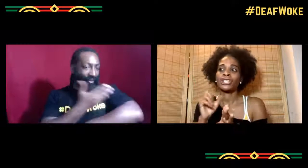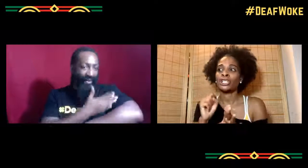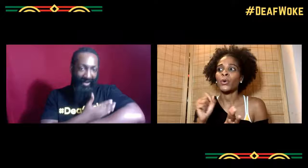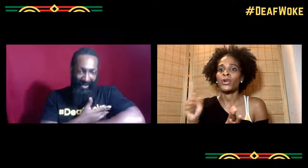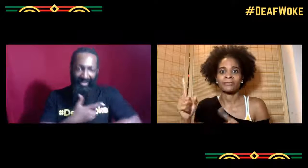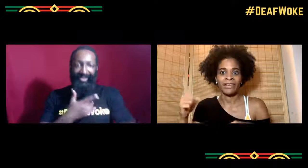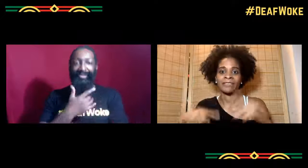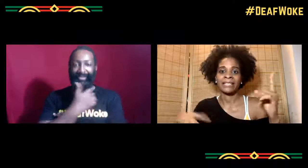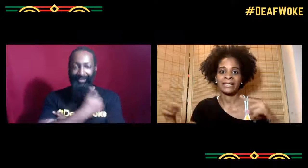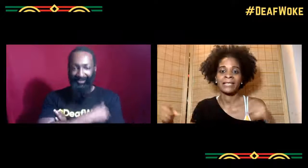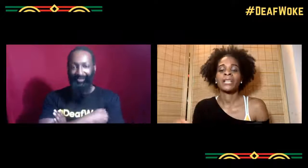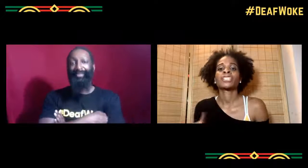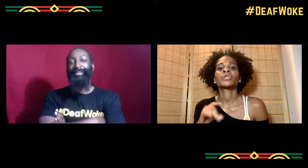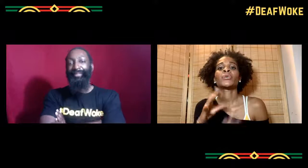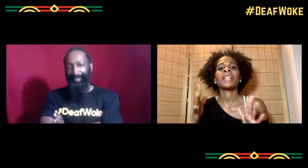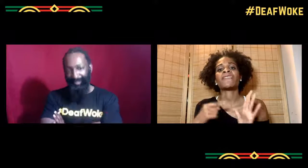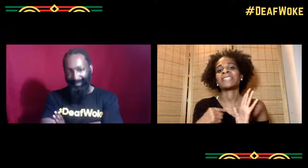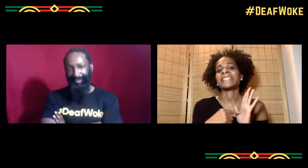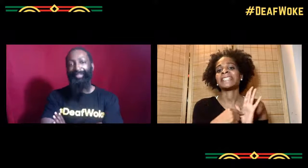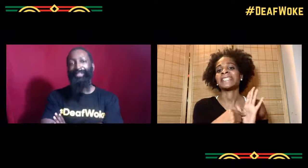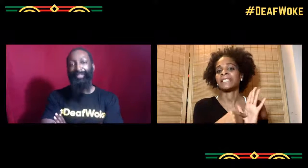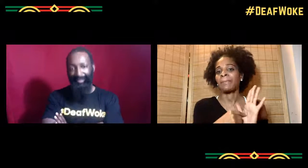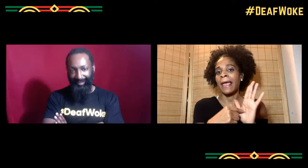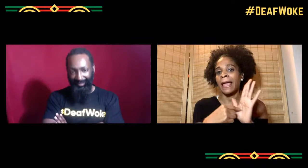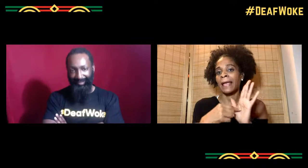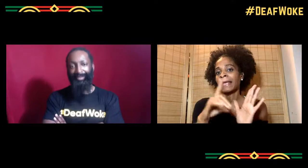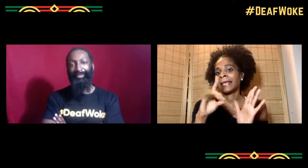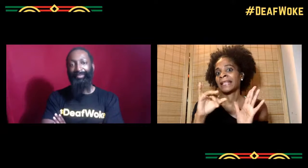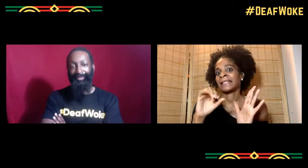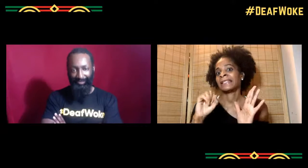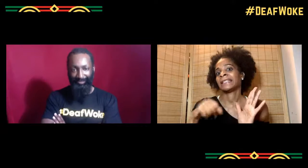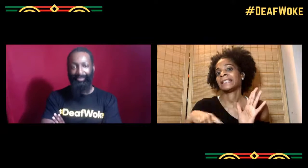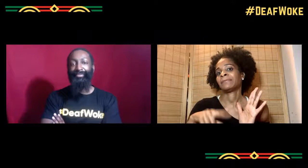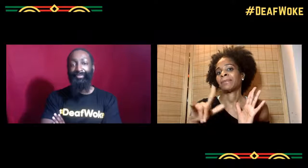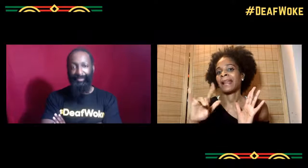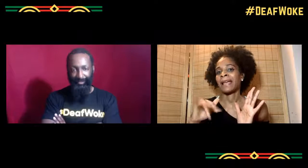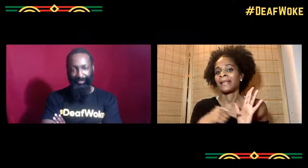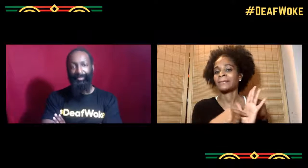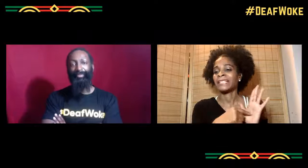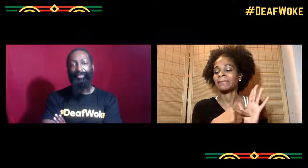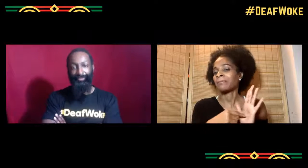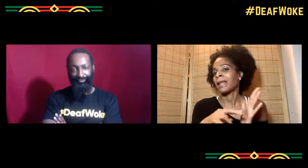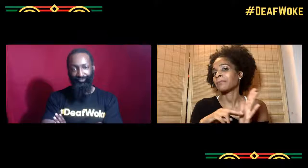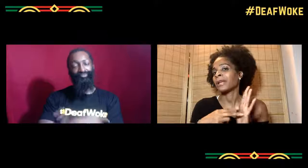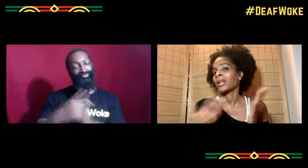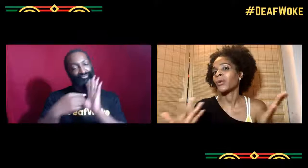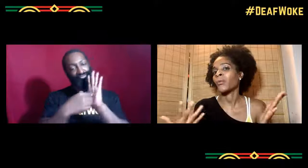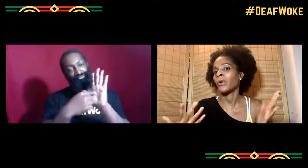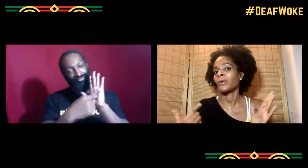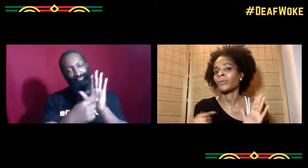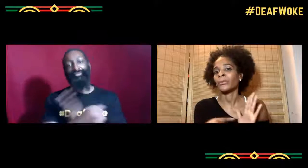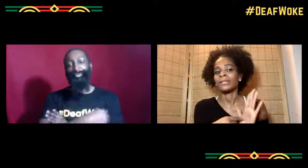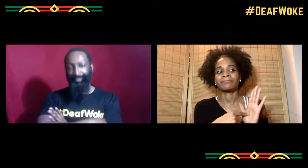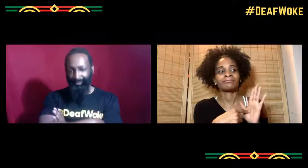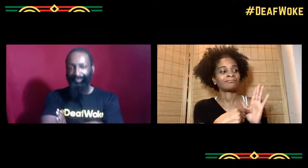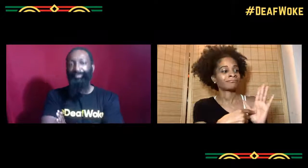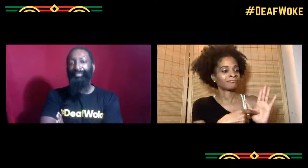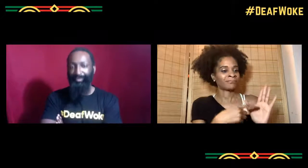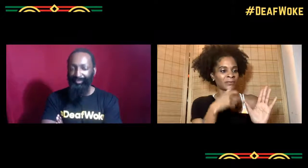community was so included. People in wheelchairs, people without certain